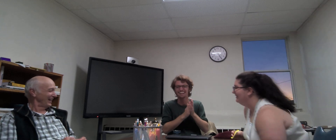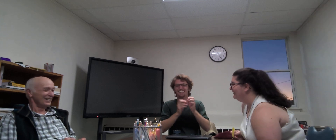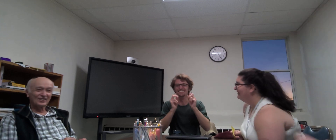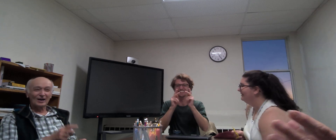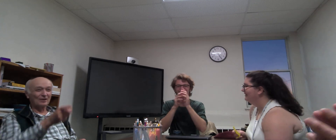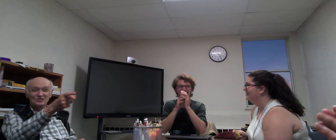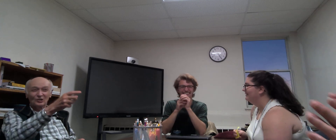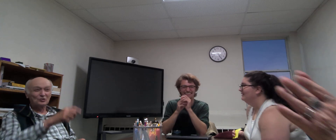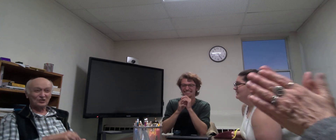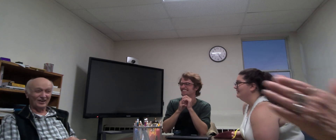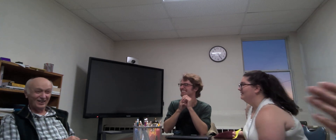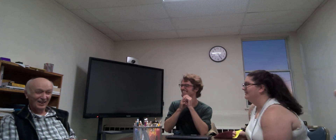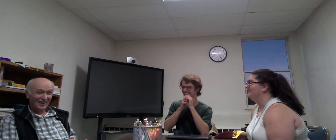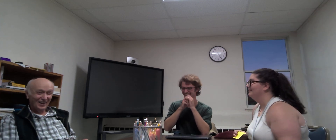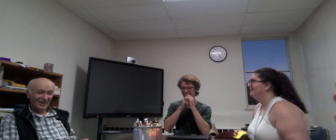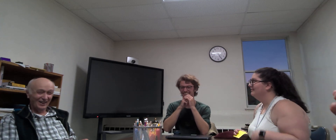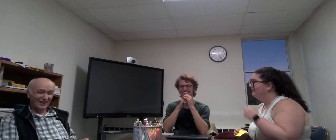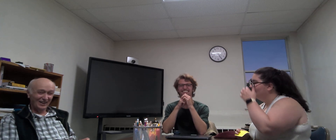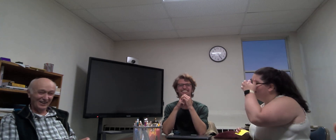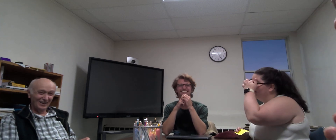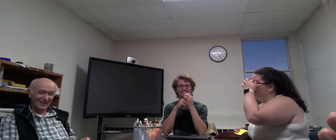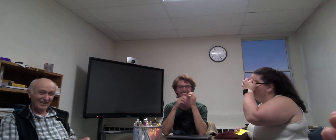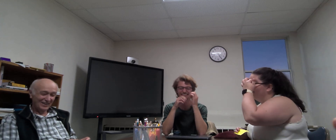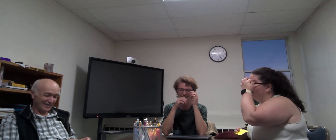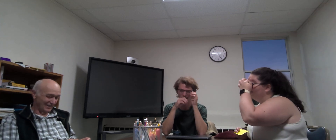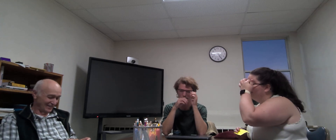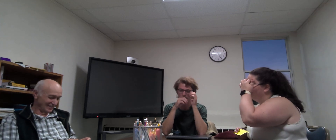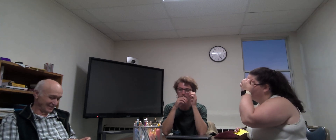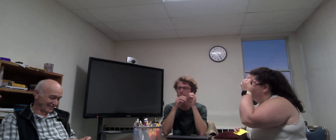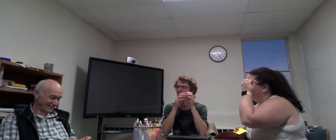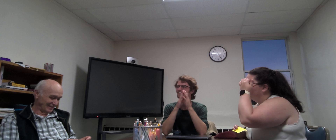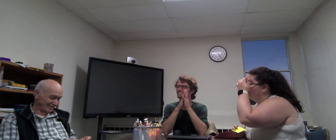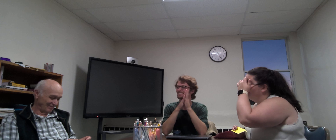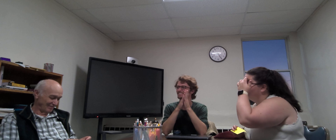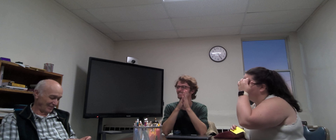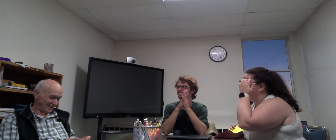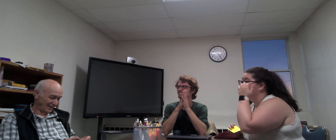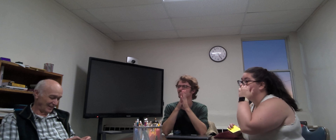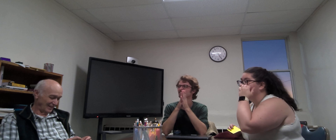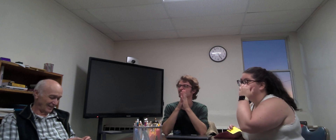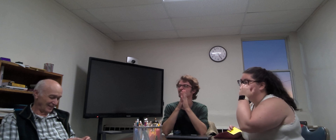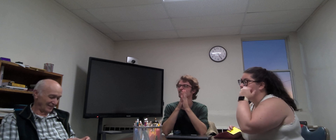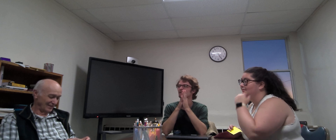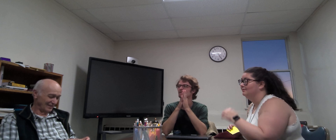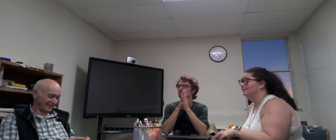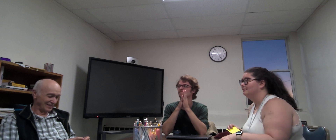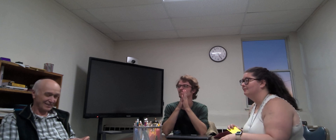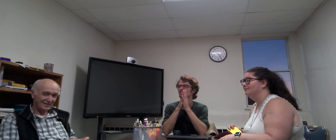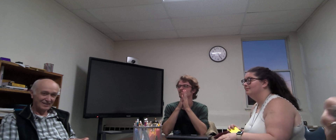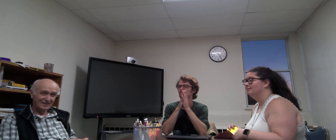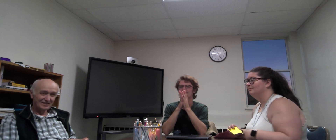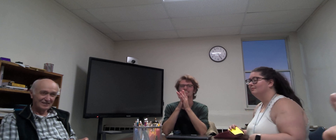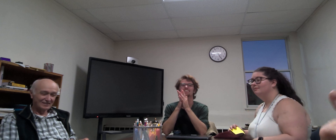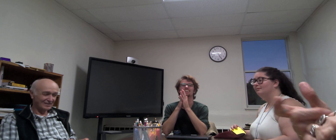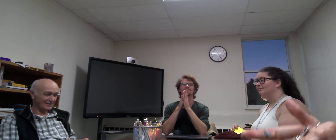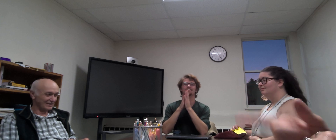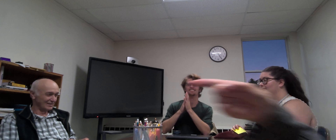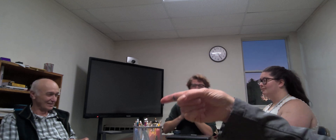You're not my solution. Okay, I guess you need to ask me some questions. Yeah, I like to do that.